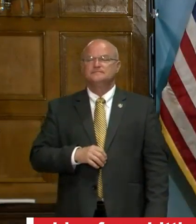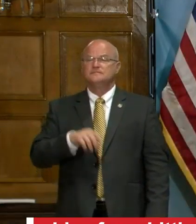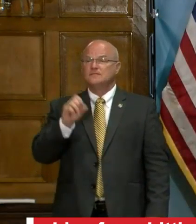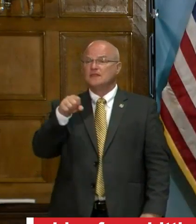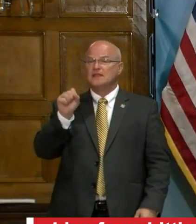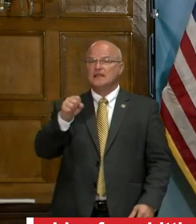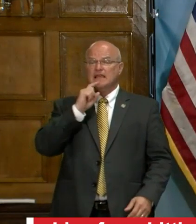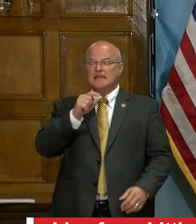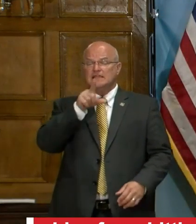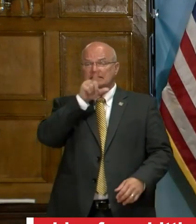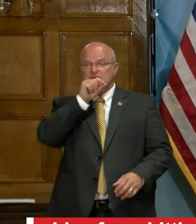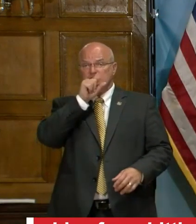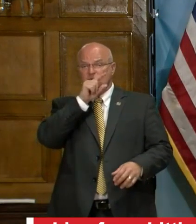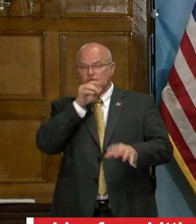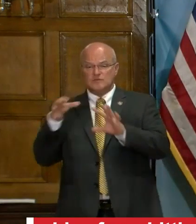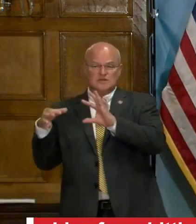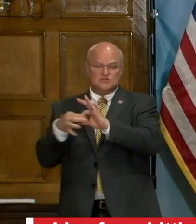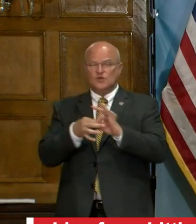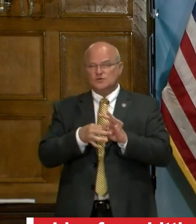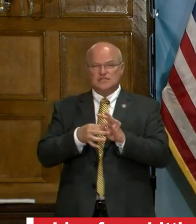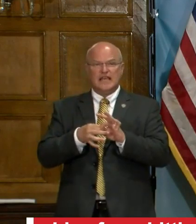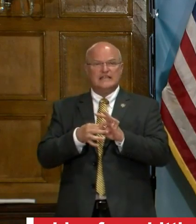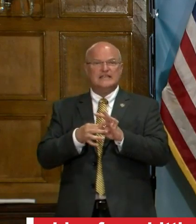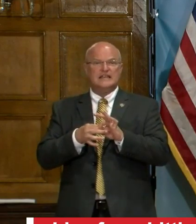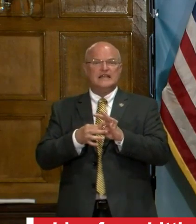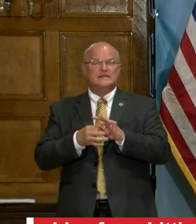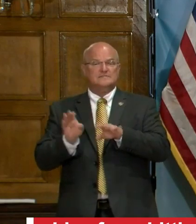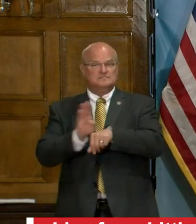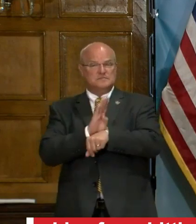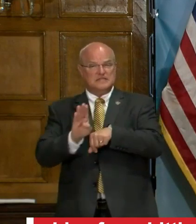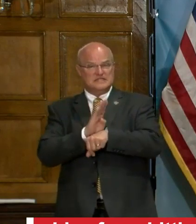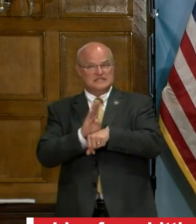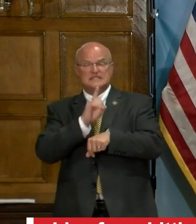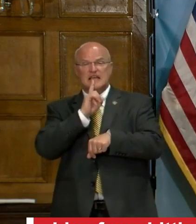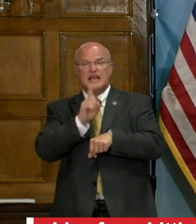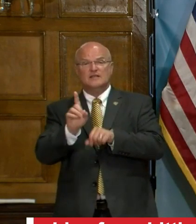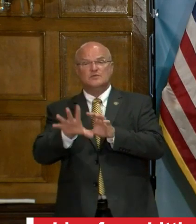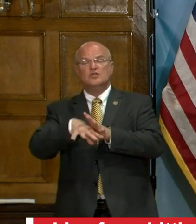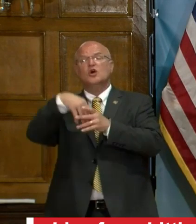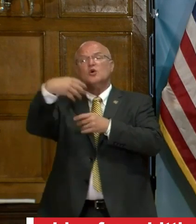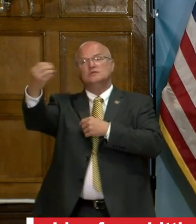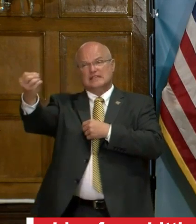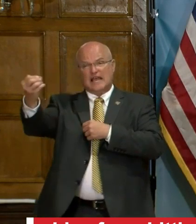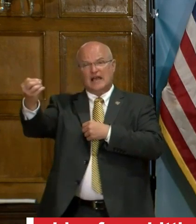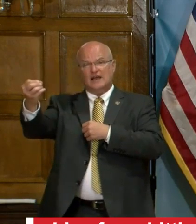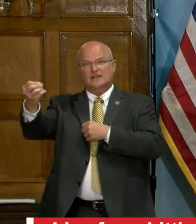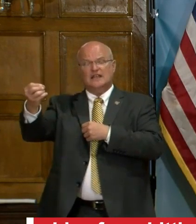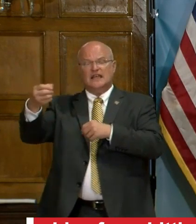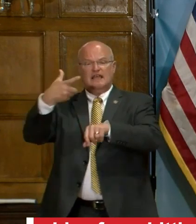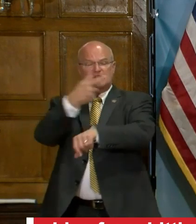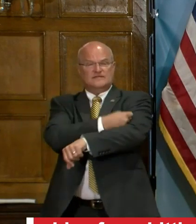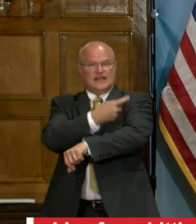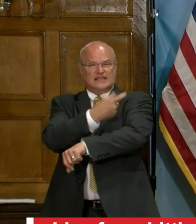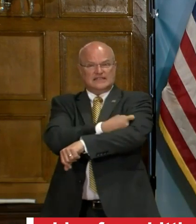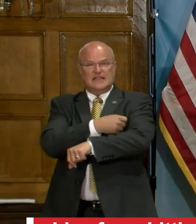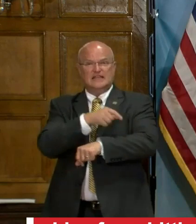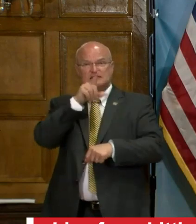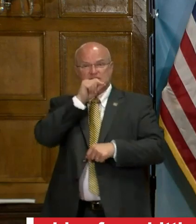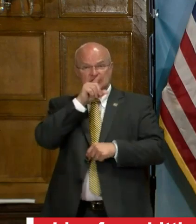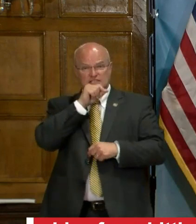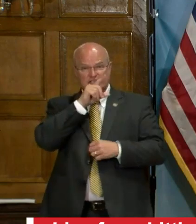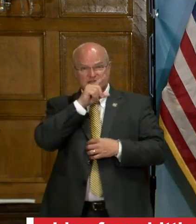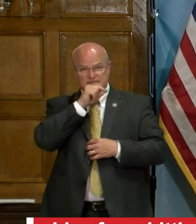Yes, it's a poultry-associated business that actually goes out and vaccinates poultry.